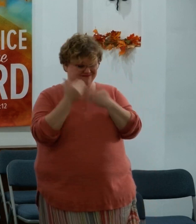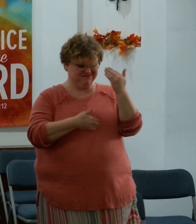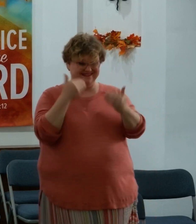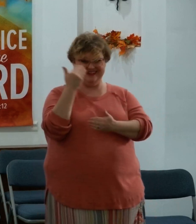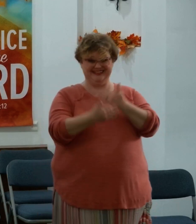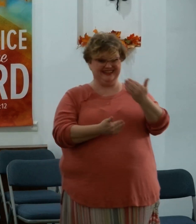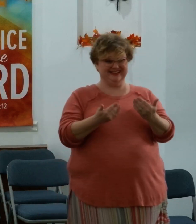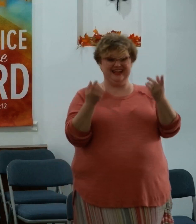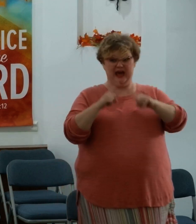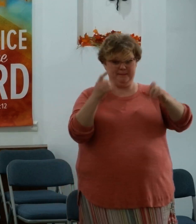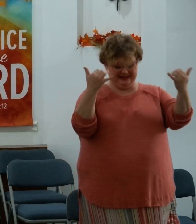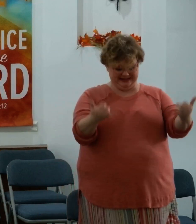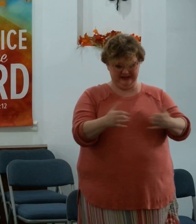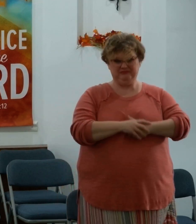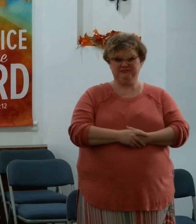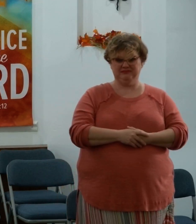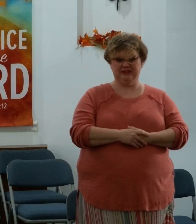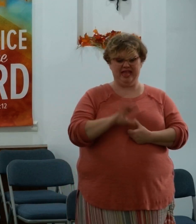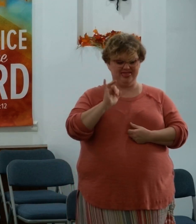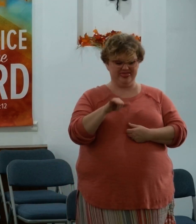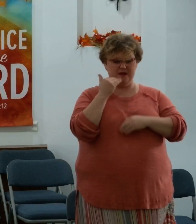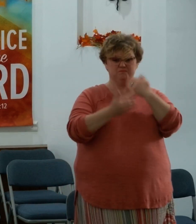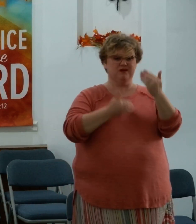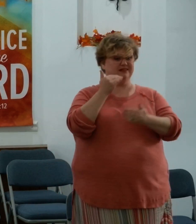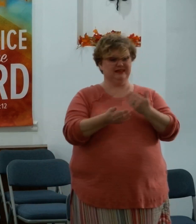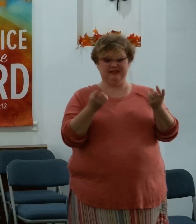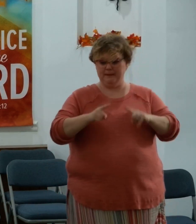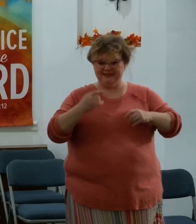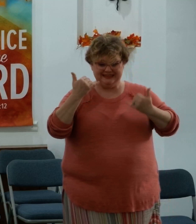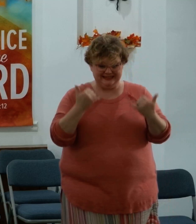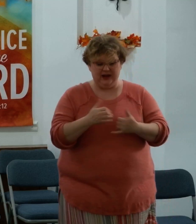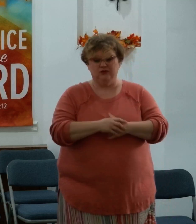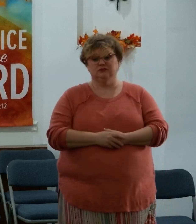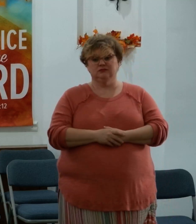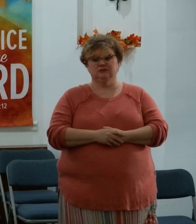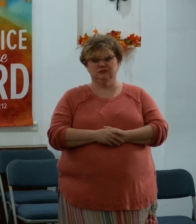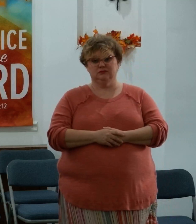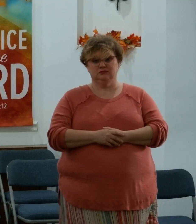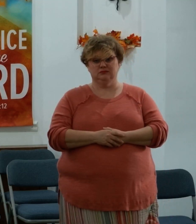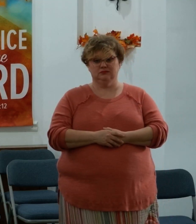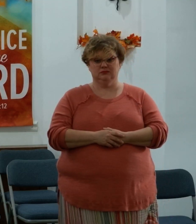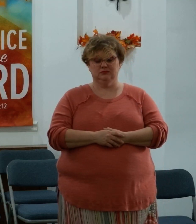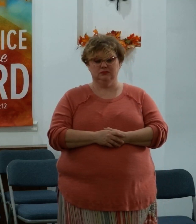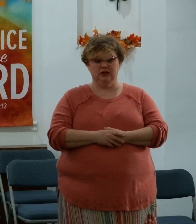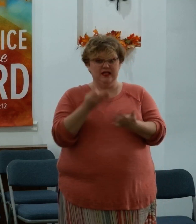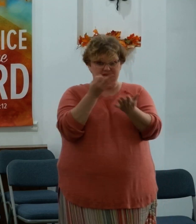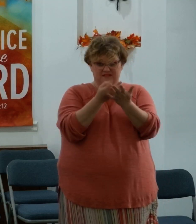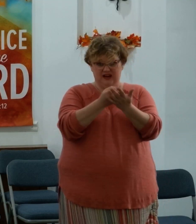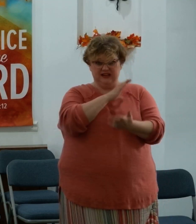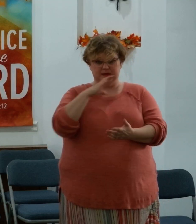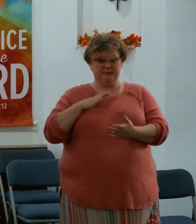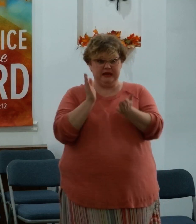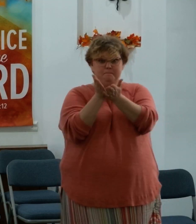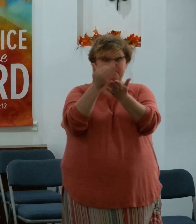going on as I speak. That process is going on right now in Union Church. The finance committee, the